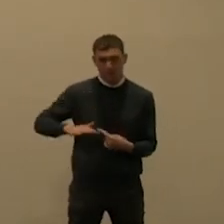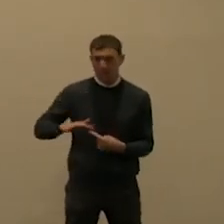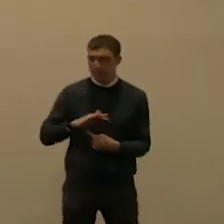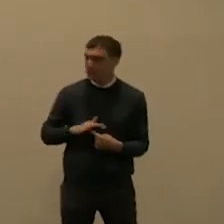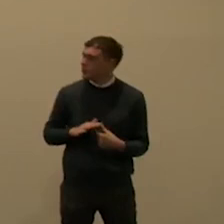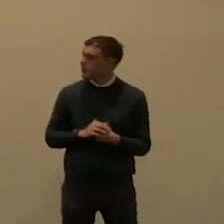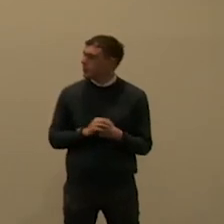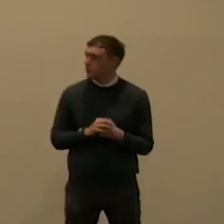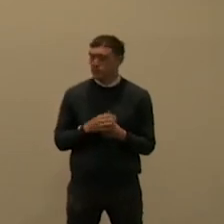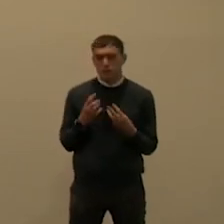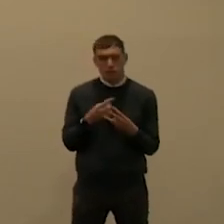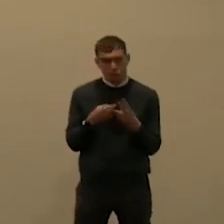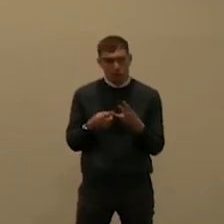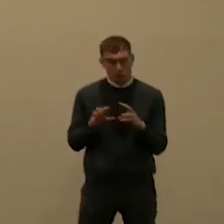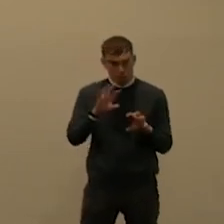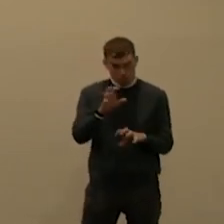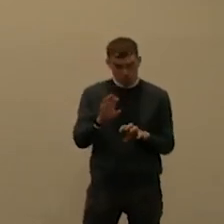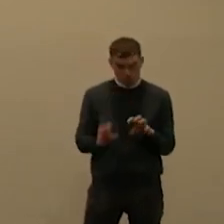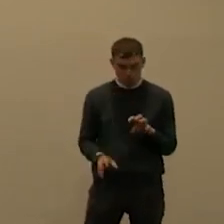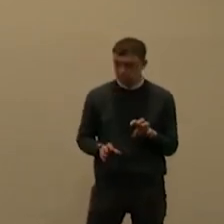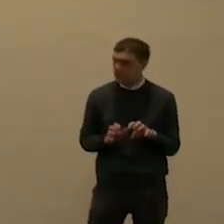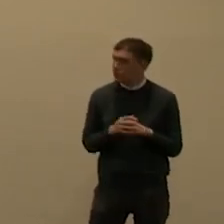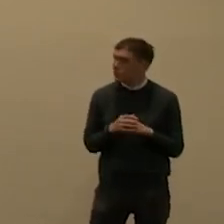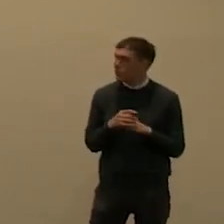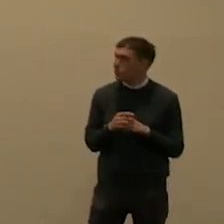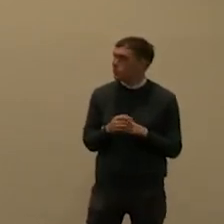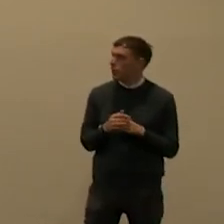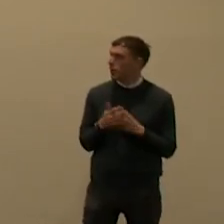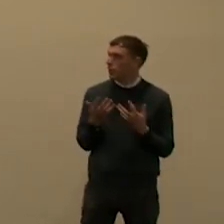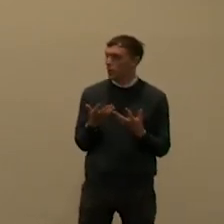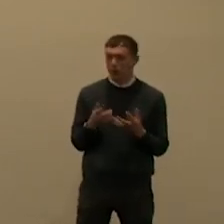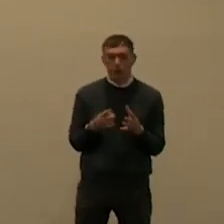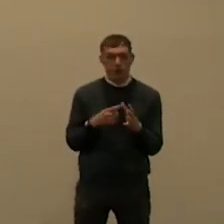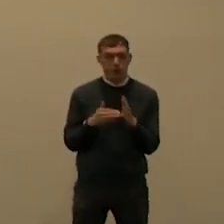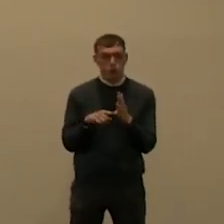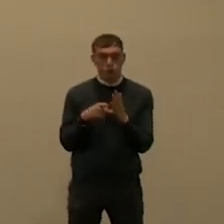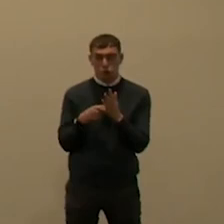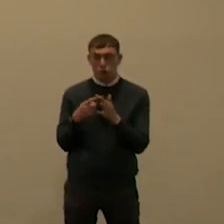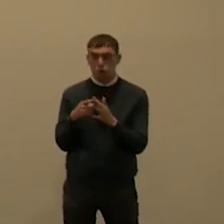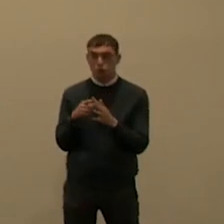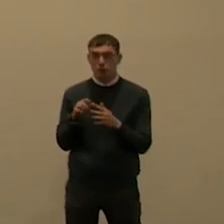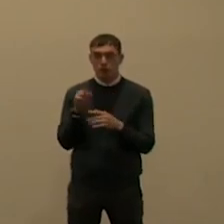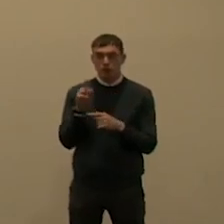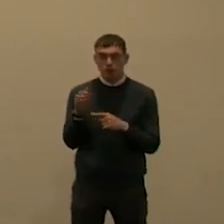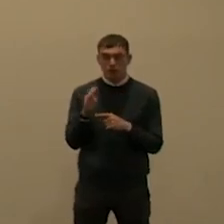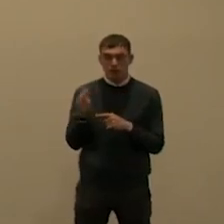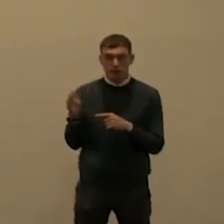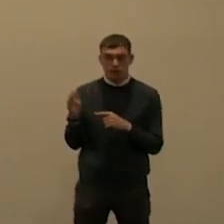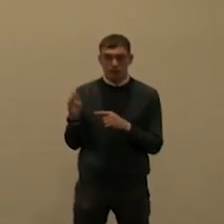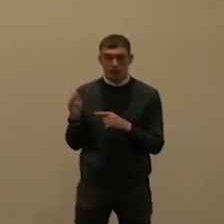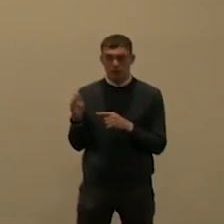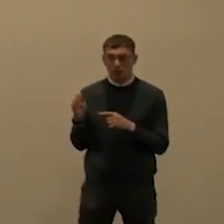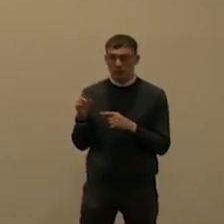have three regions in place. We have two regions in Asia in place and three branch offices. We have East US 2 and West